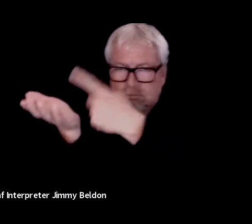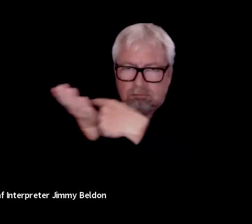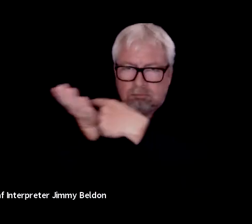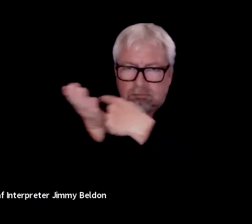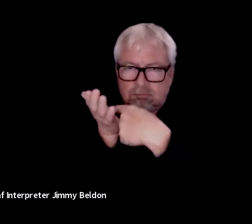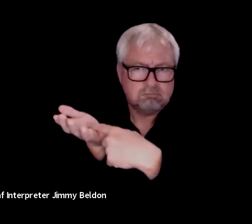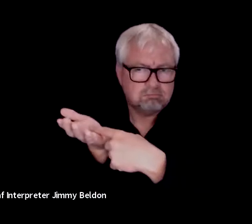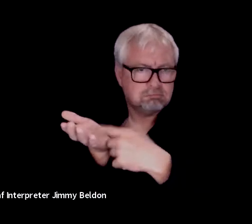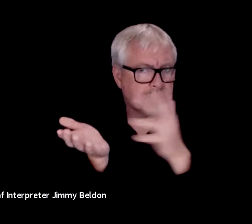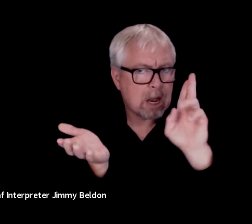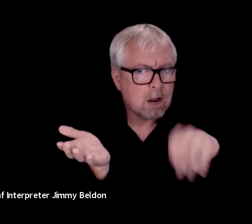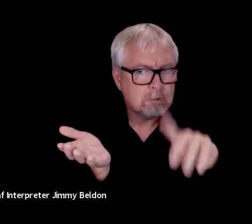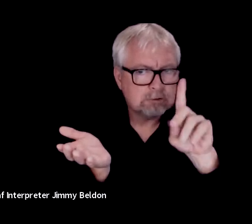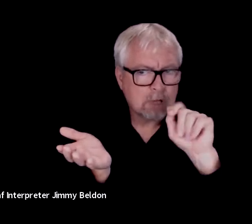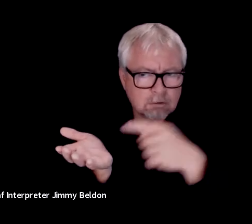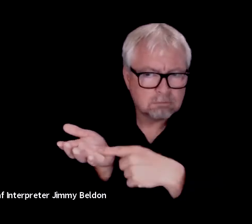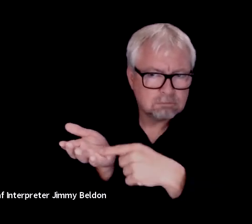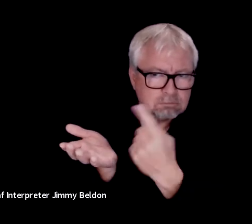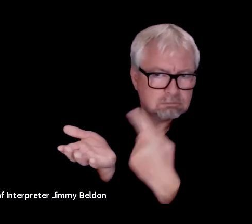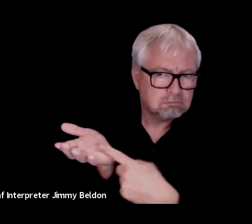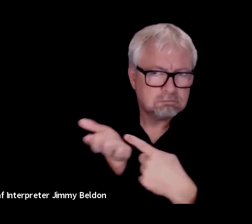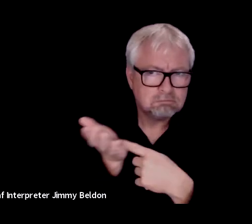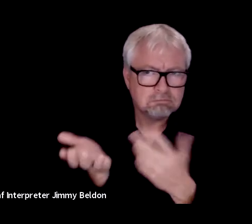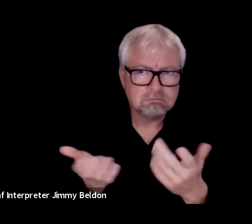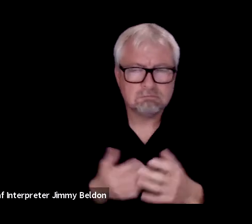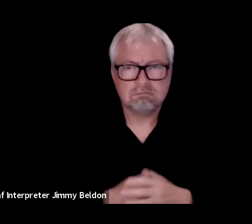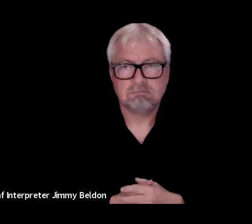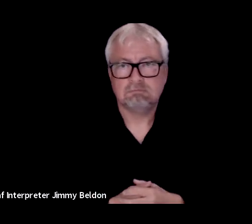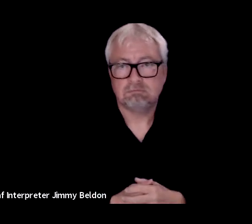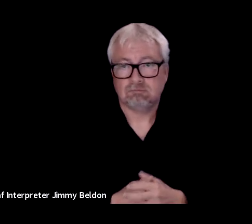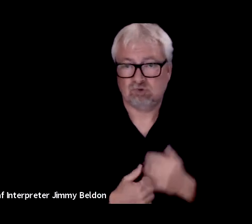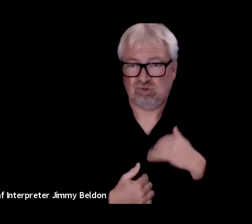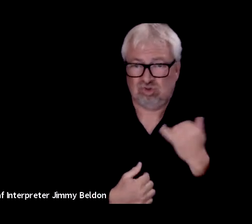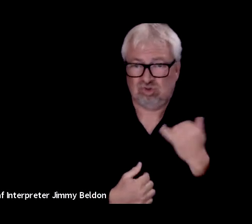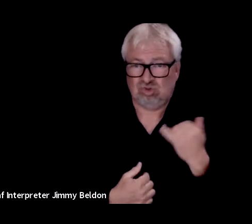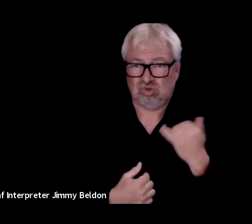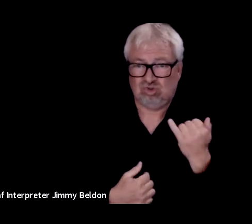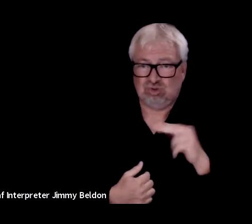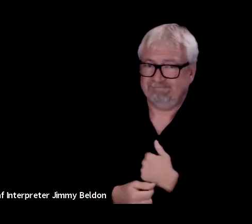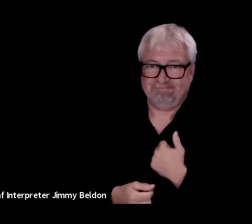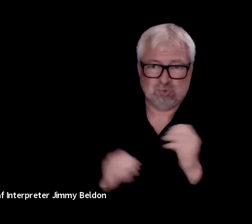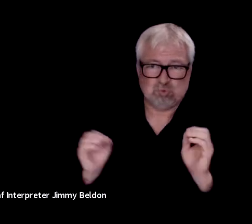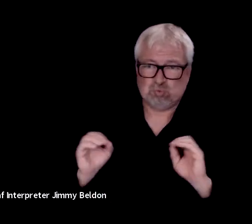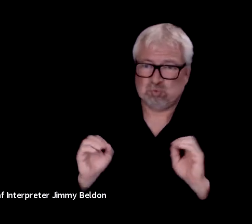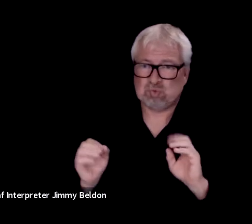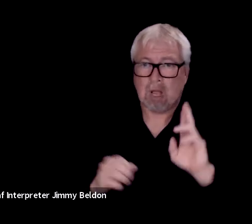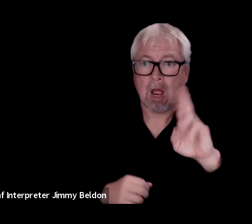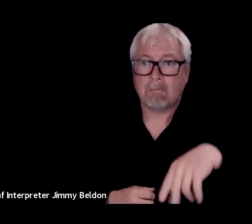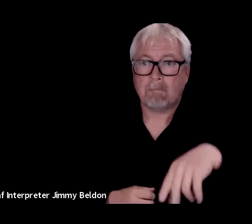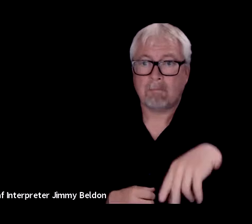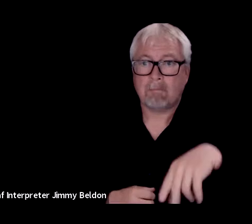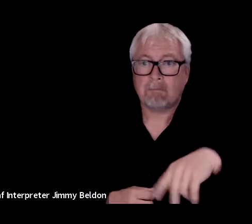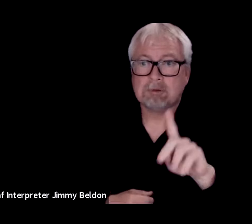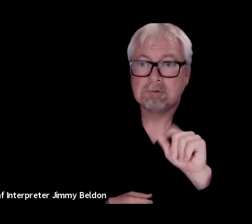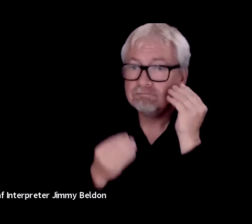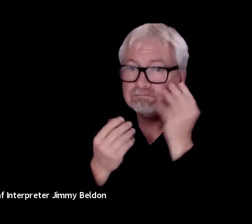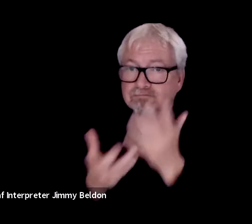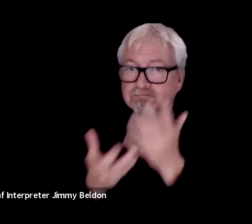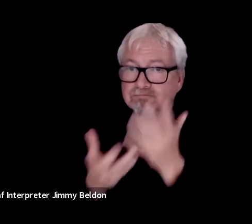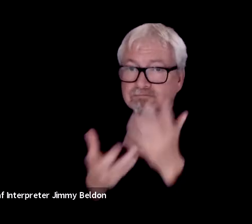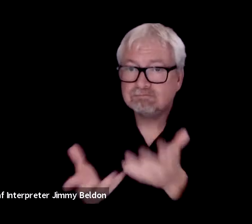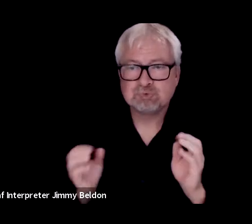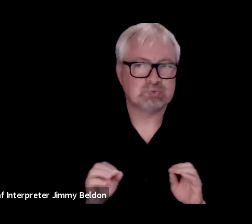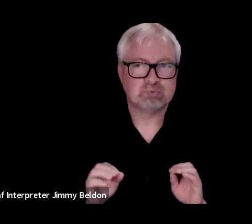that. I'm sorry, I don't have any updates on how that translates. We'll try to get back to you on that.